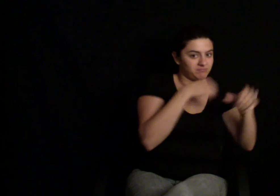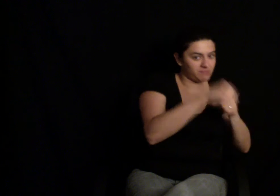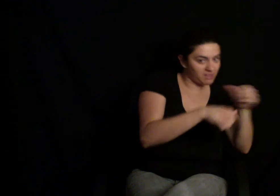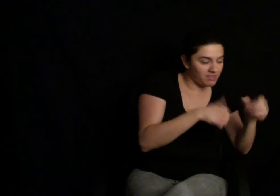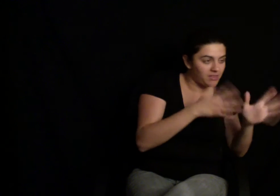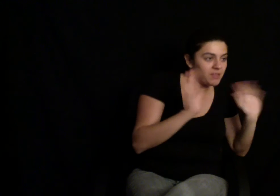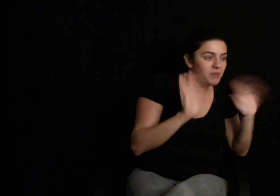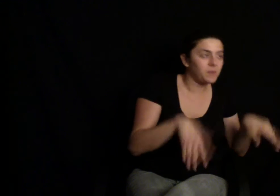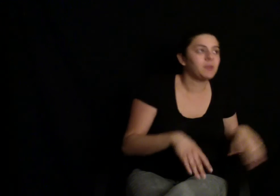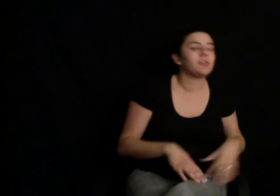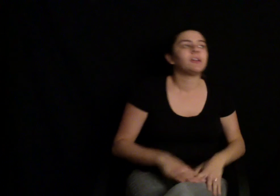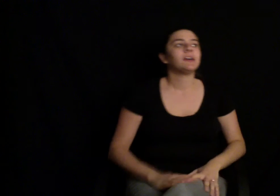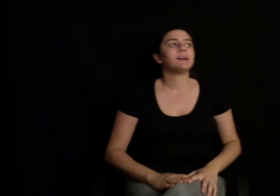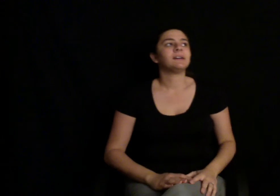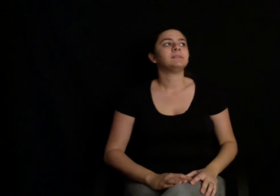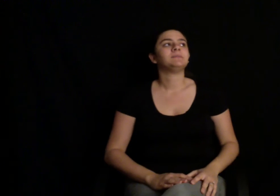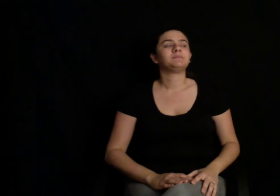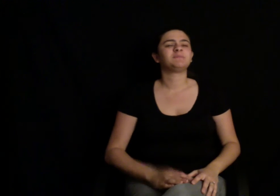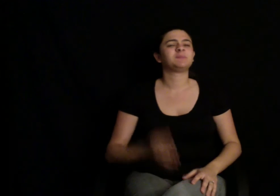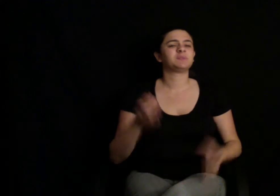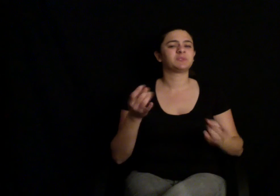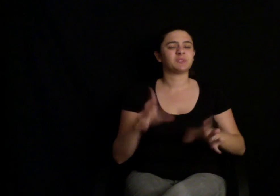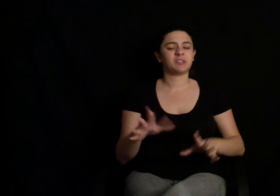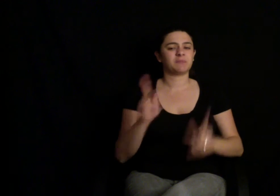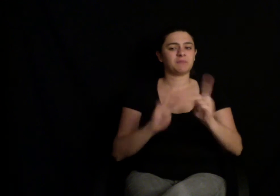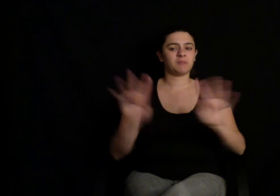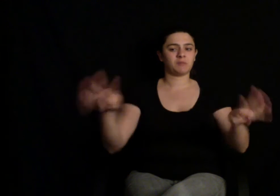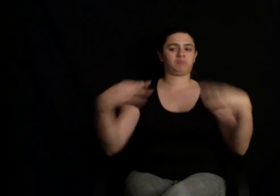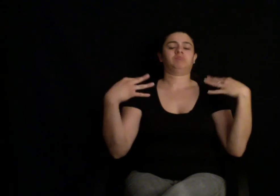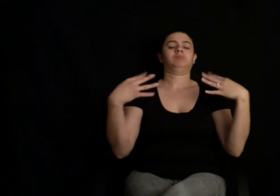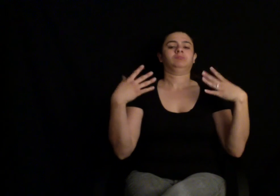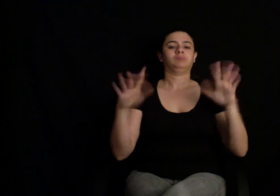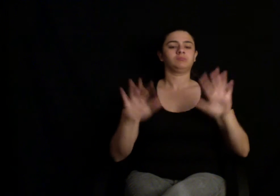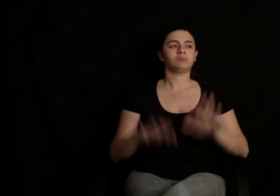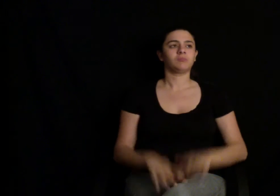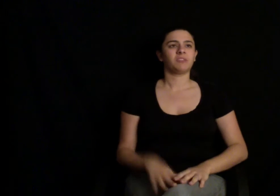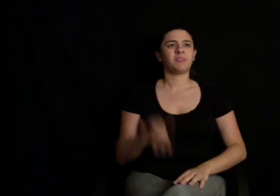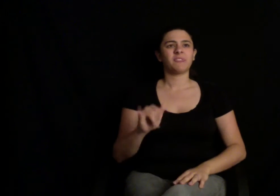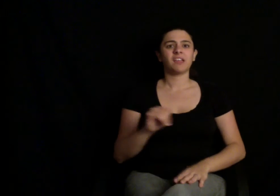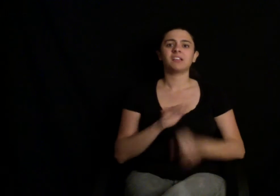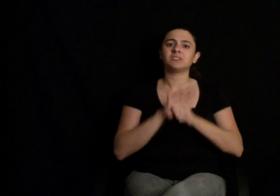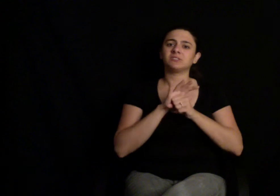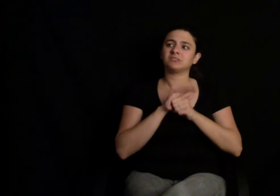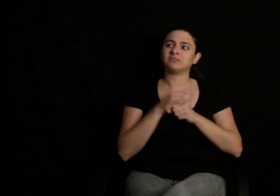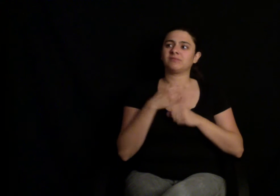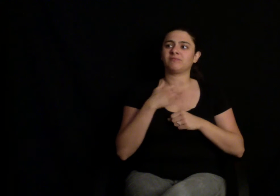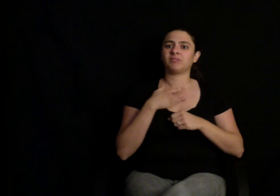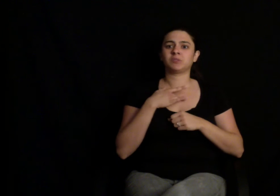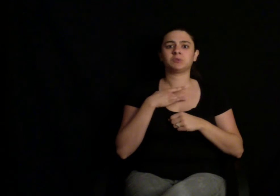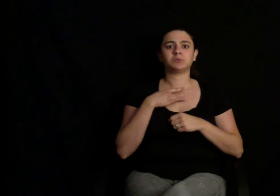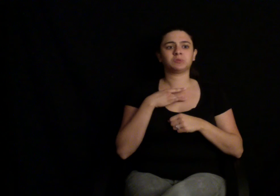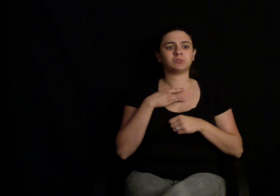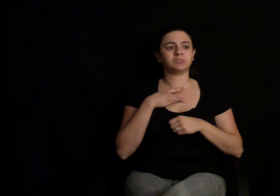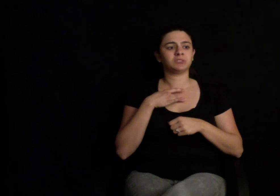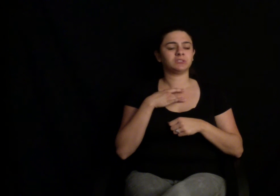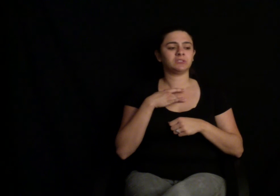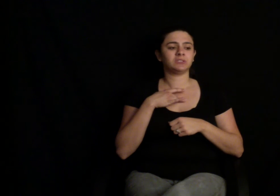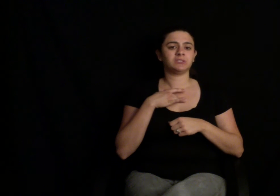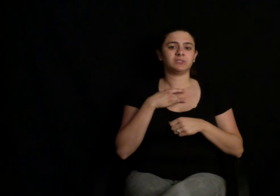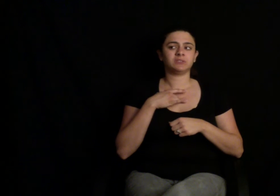there, it was a little stressful for me. I would start wearing hoodies and just generally trying to avoid people whenever it was at